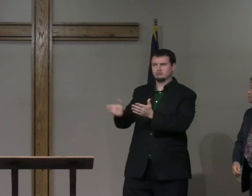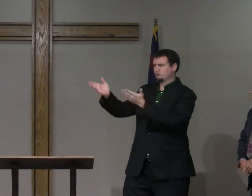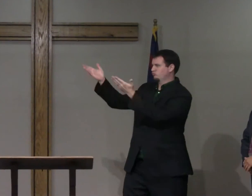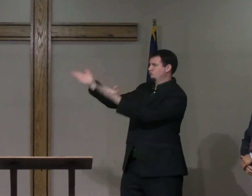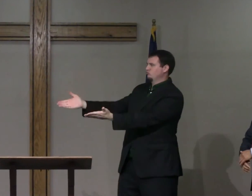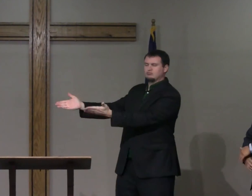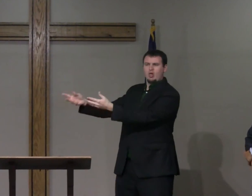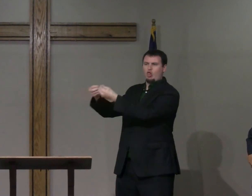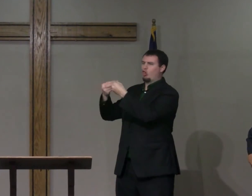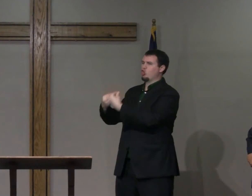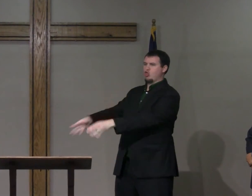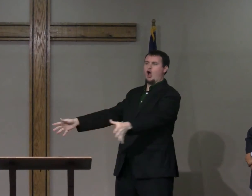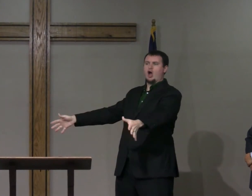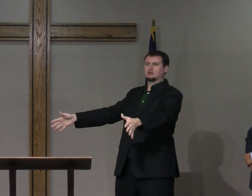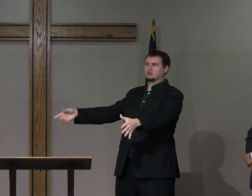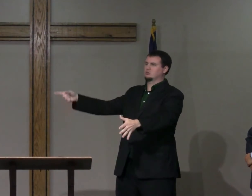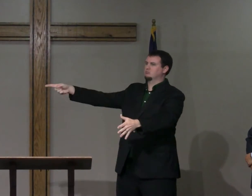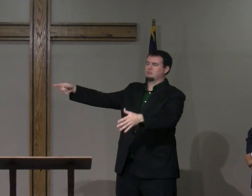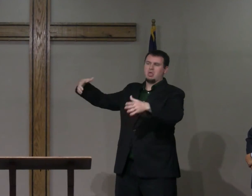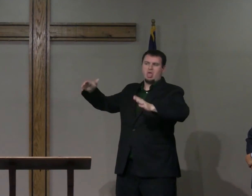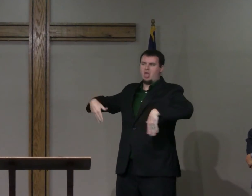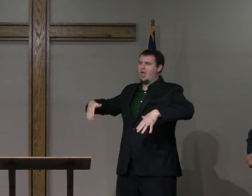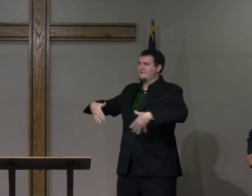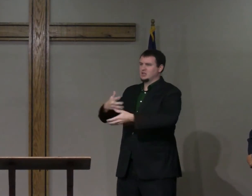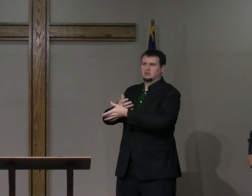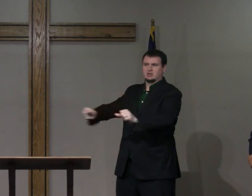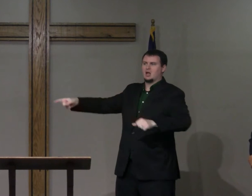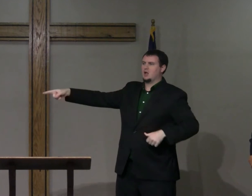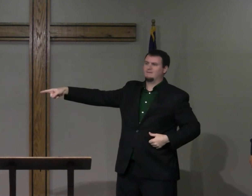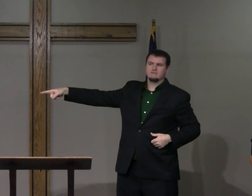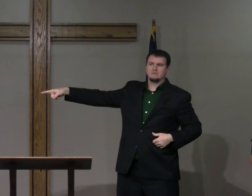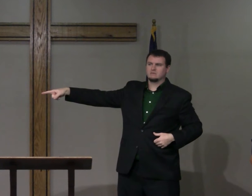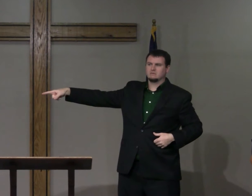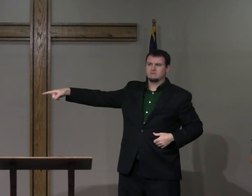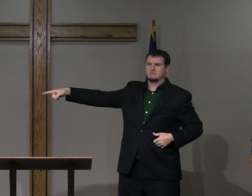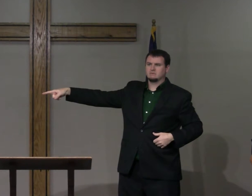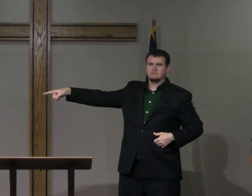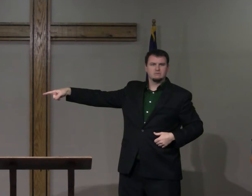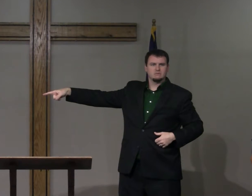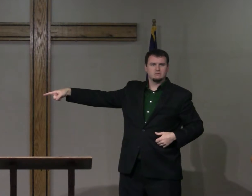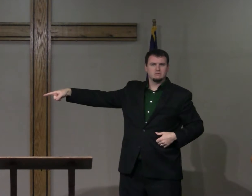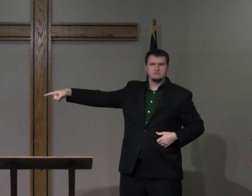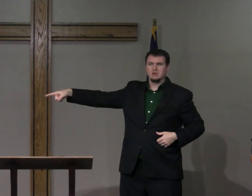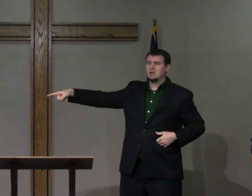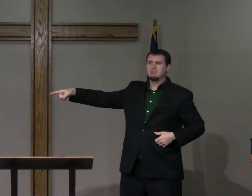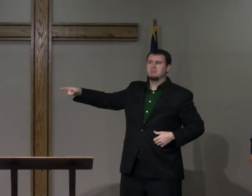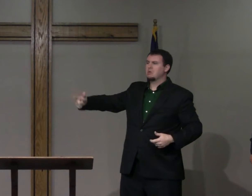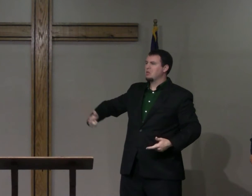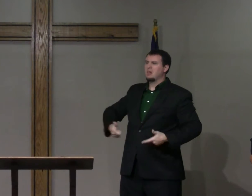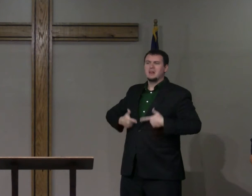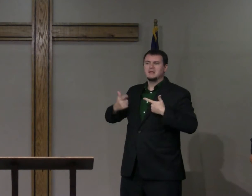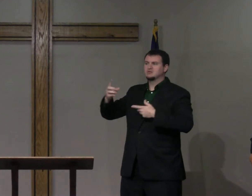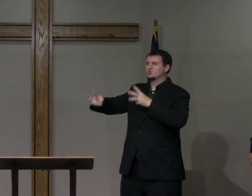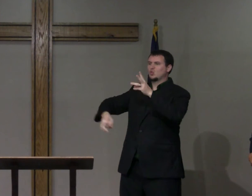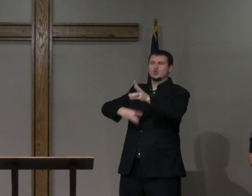So picture this, that this, that he is not saved. He's lost. He has not been